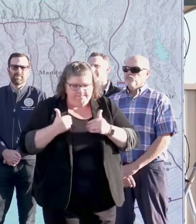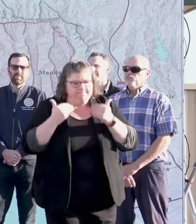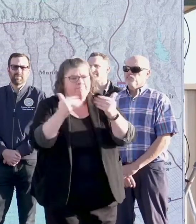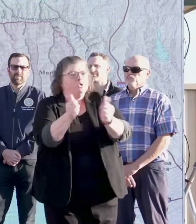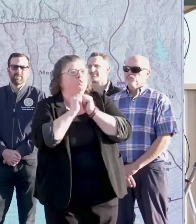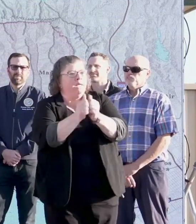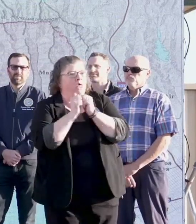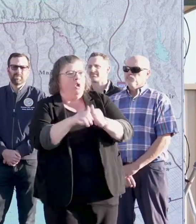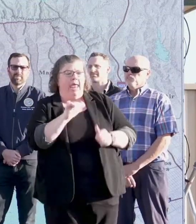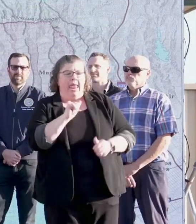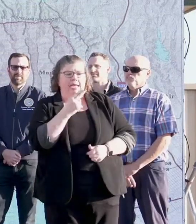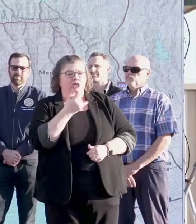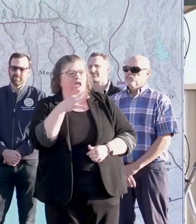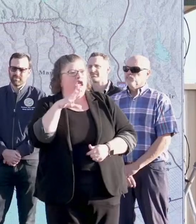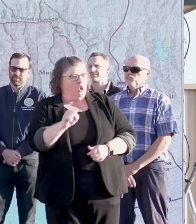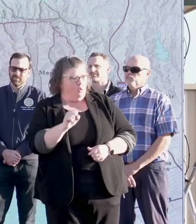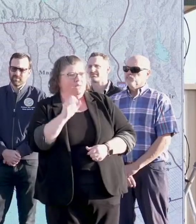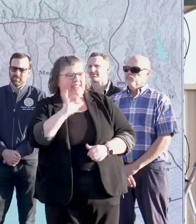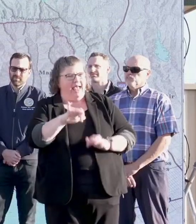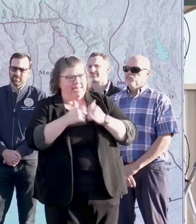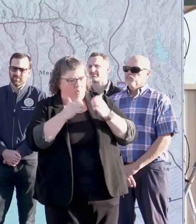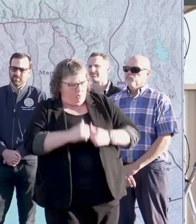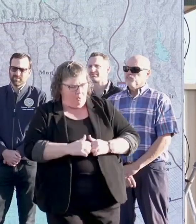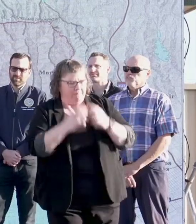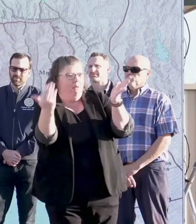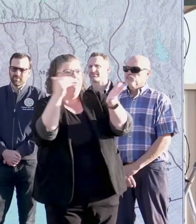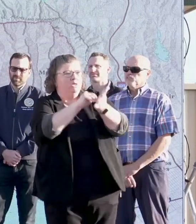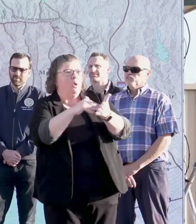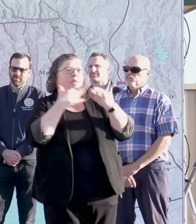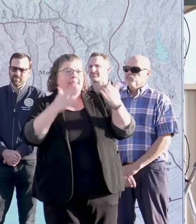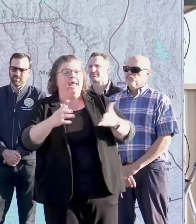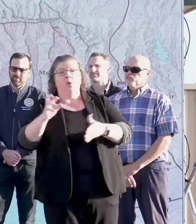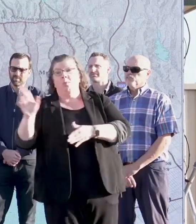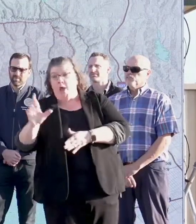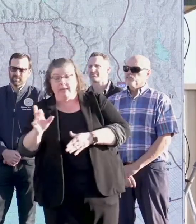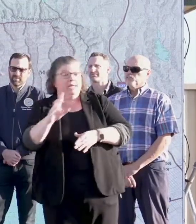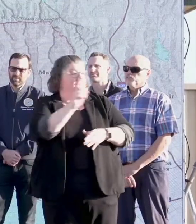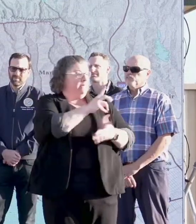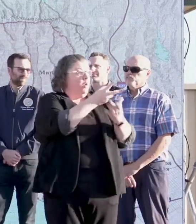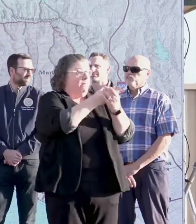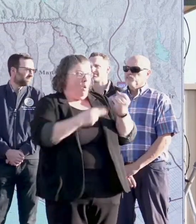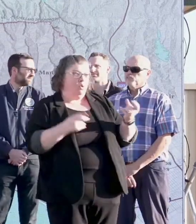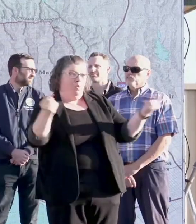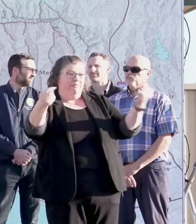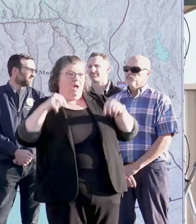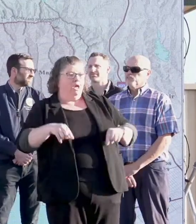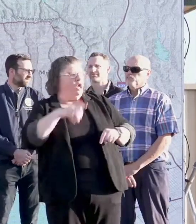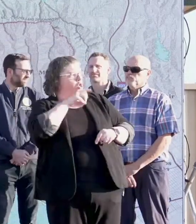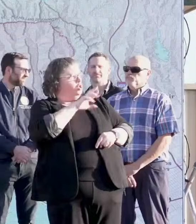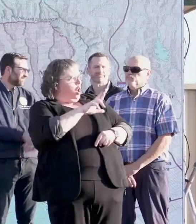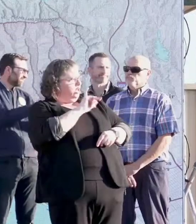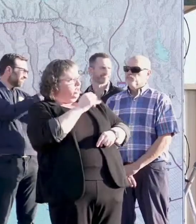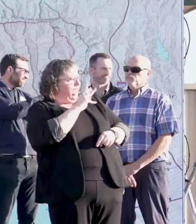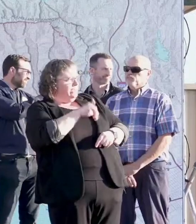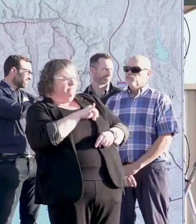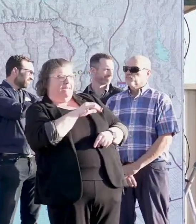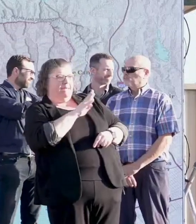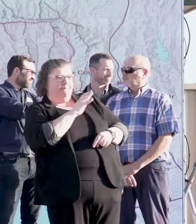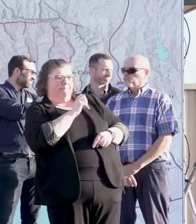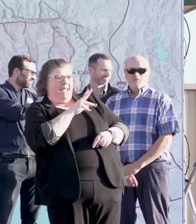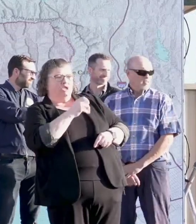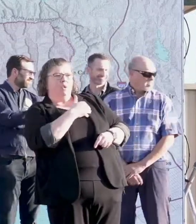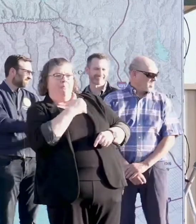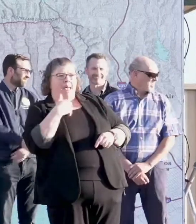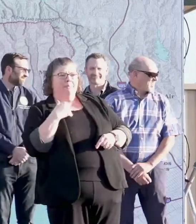and that's how we're going to rebuild. And so I want to thank both my Republican and Democratic colleagues who've come down. We actually have Dr. Jasmeet Bains, who's a member of our legislature